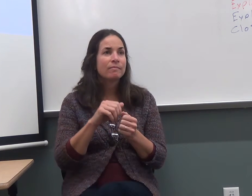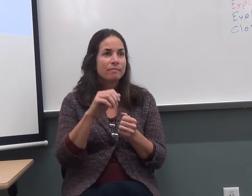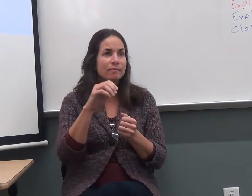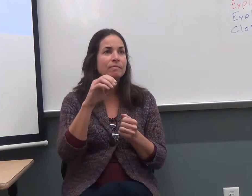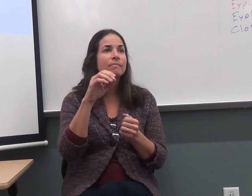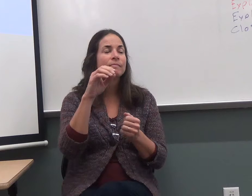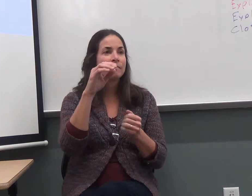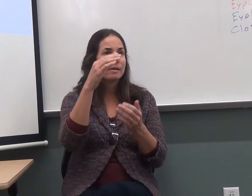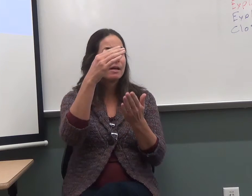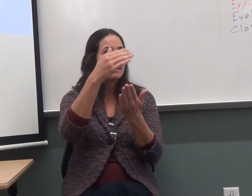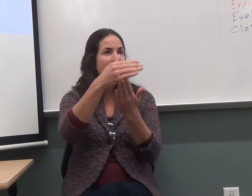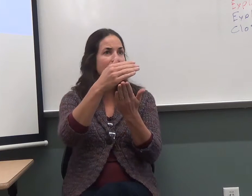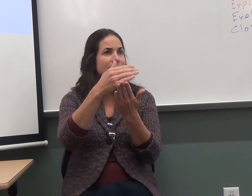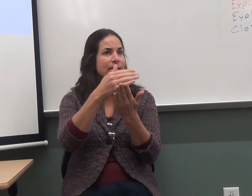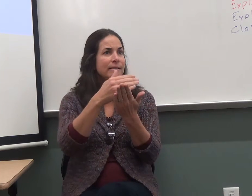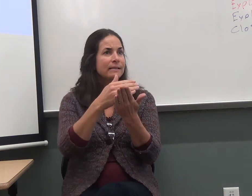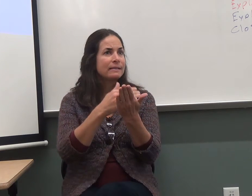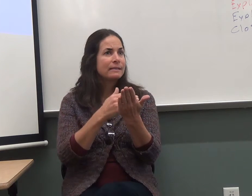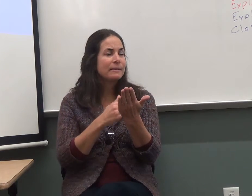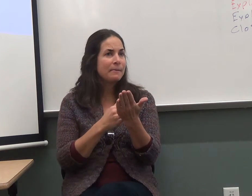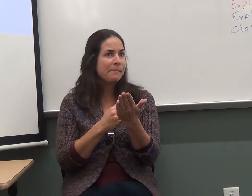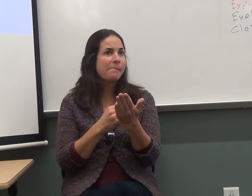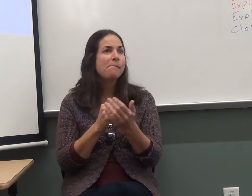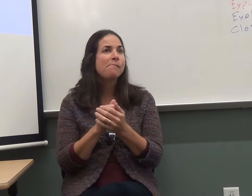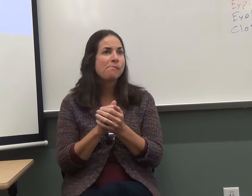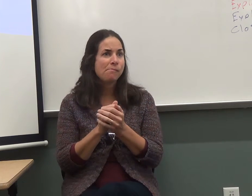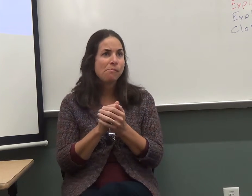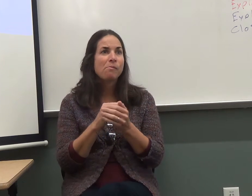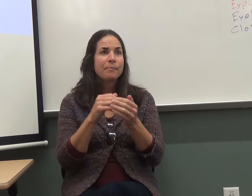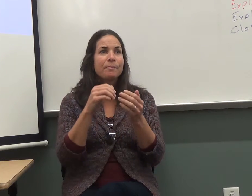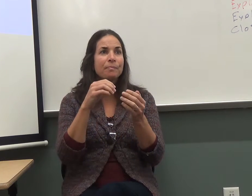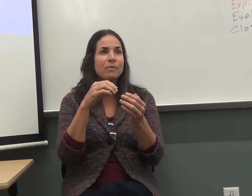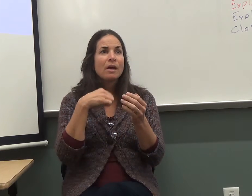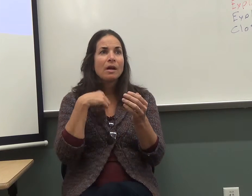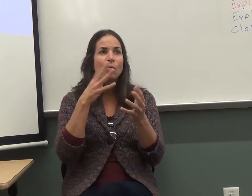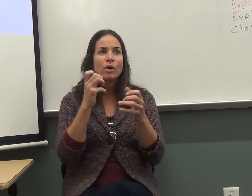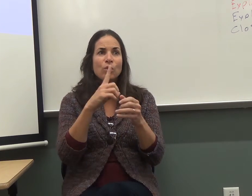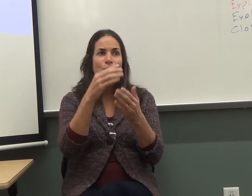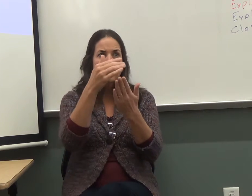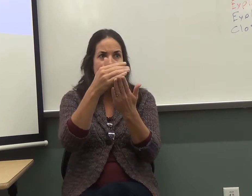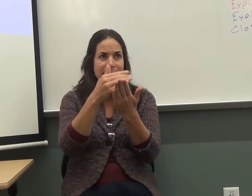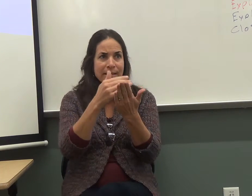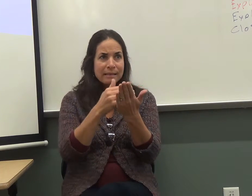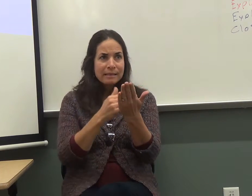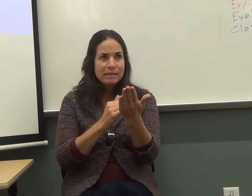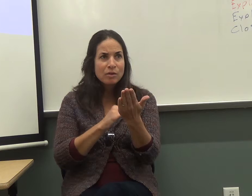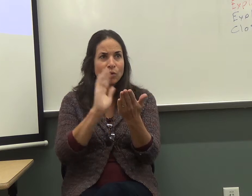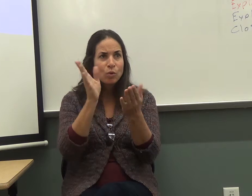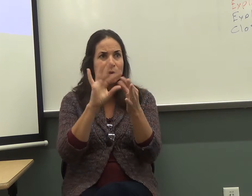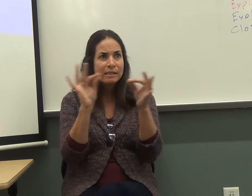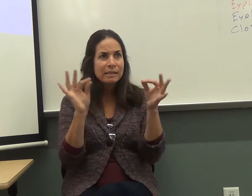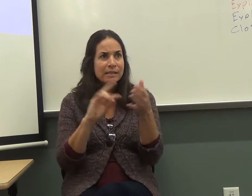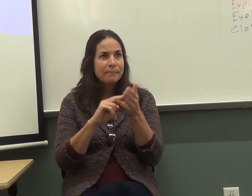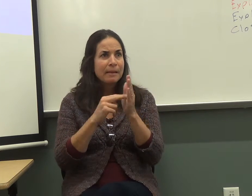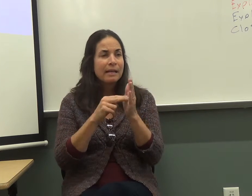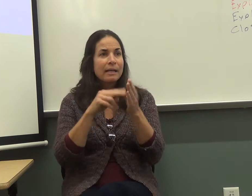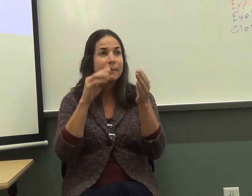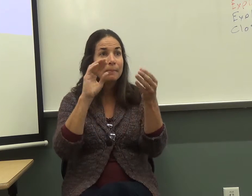and labeling them, okay? Like the topic, example. Yes. Okay. And I'm asking you to do this for